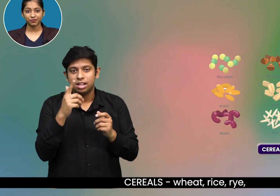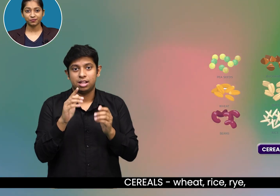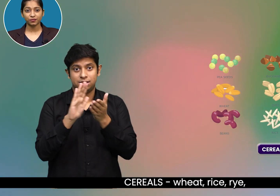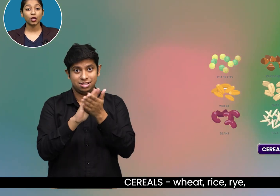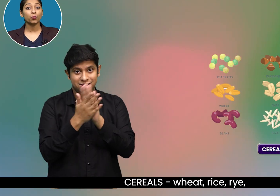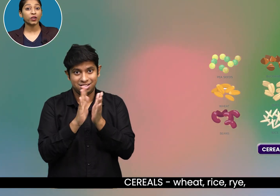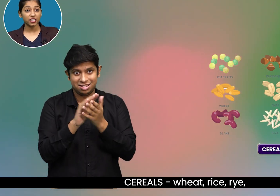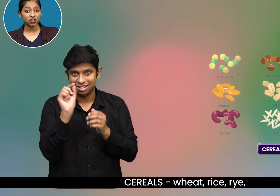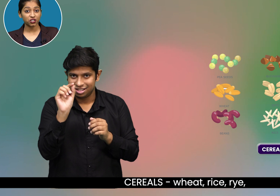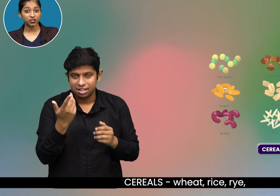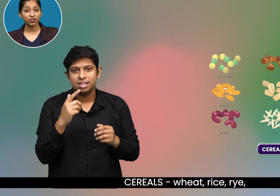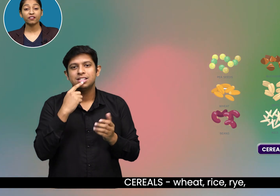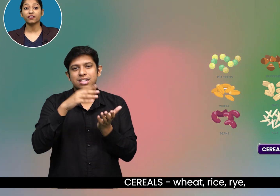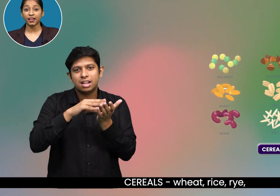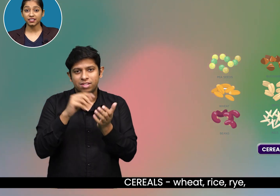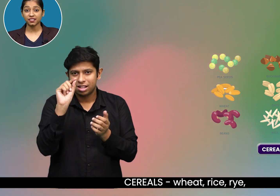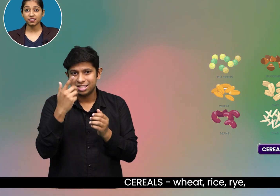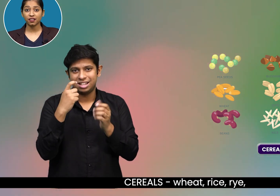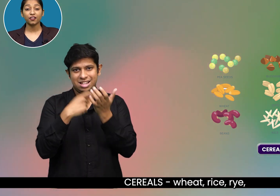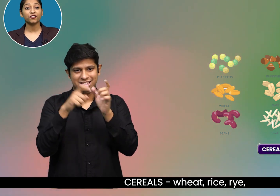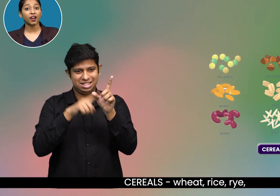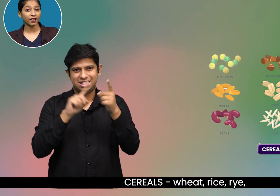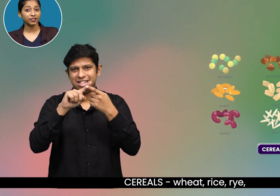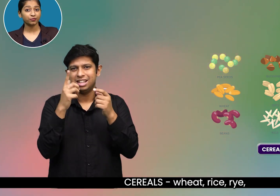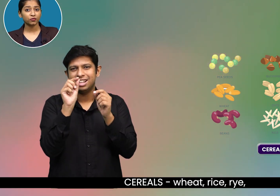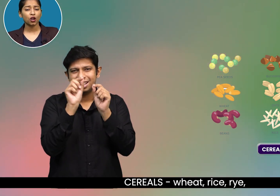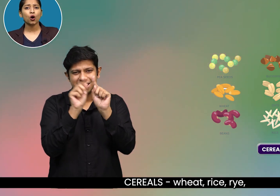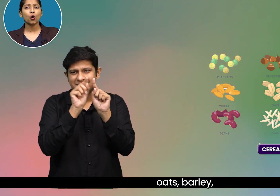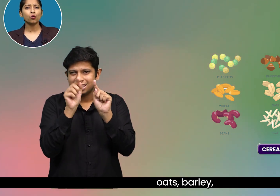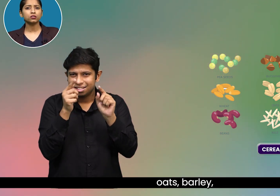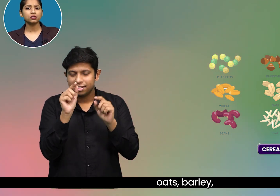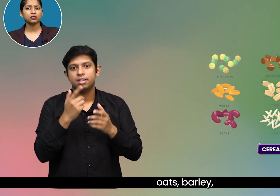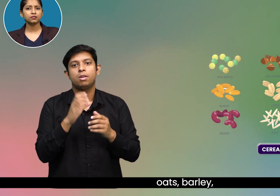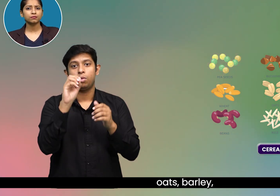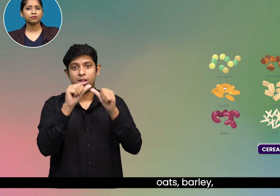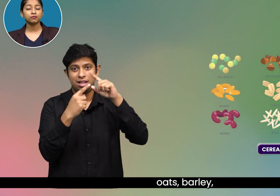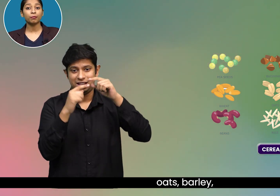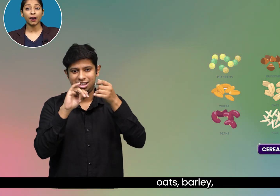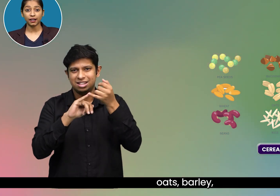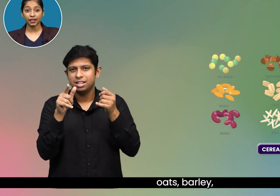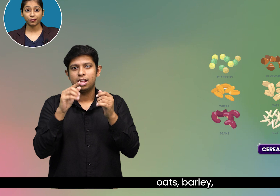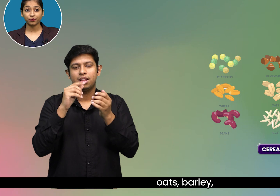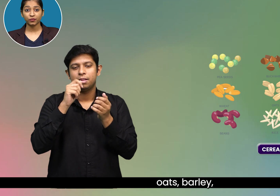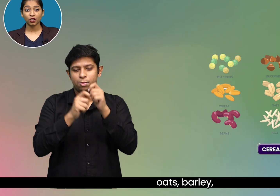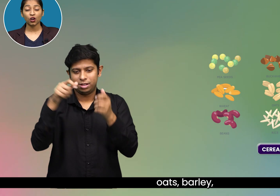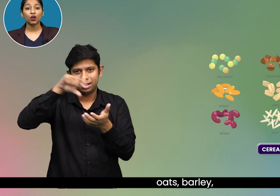Cereals: wheat, rice, rye, oats,